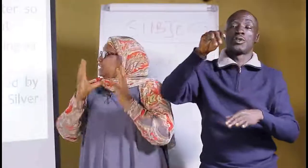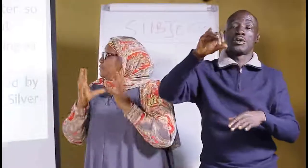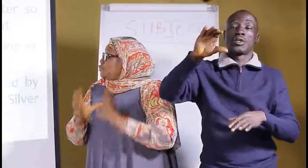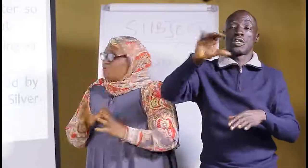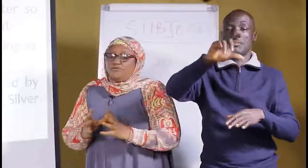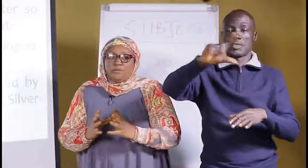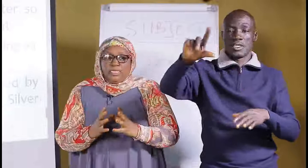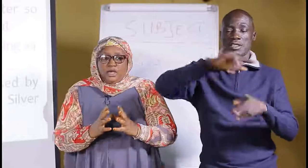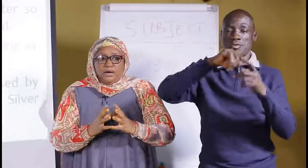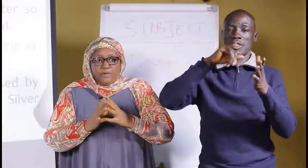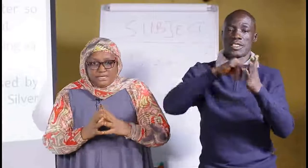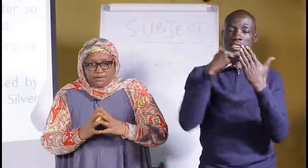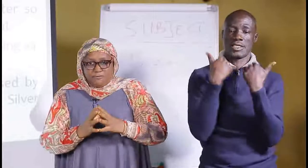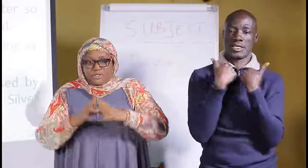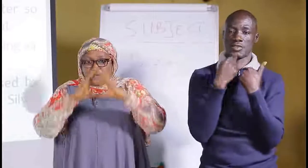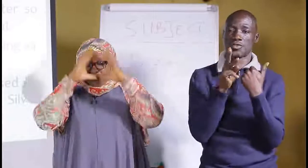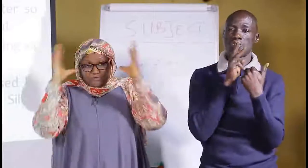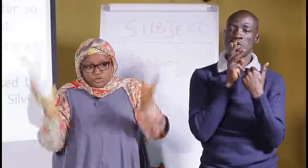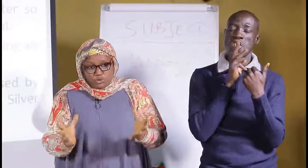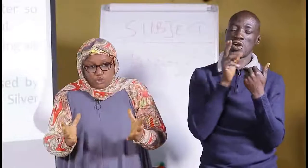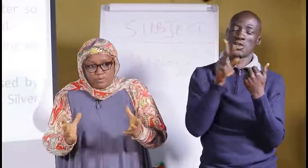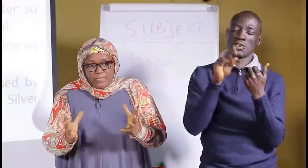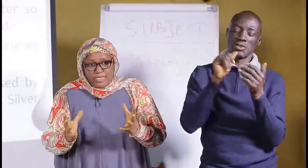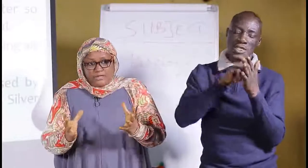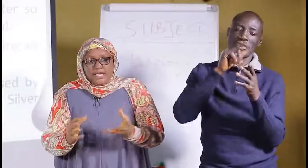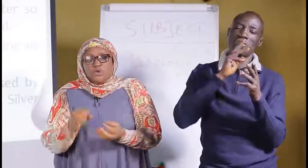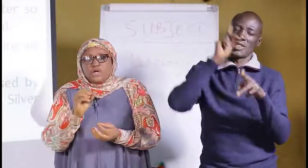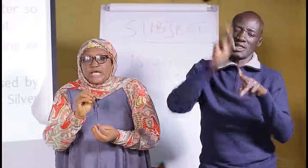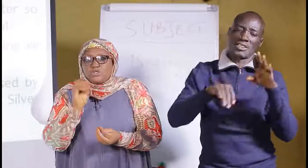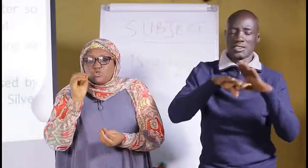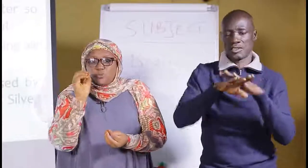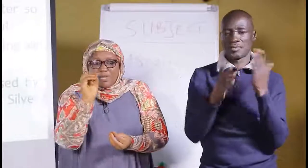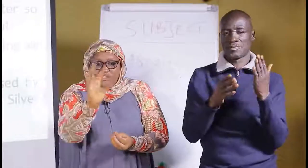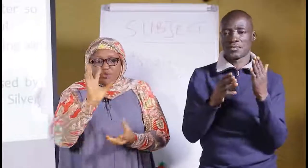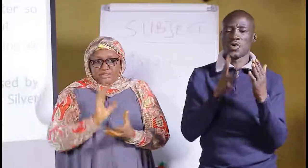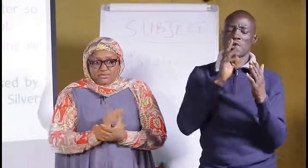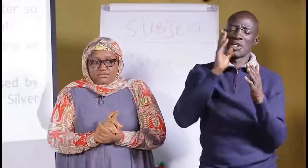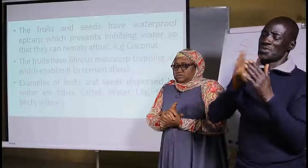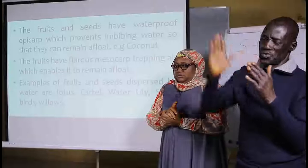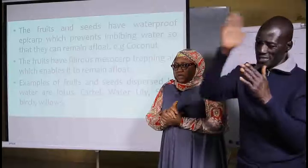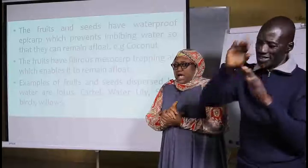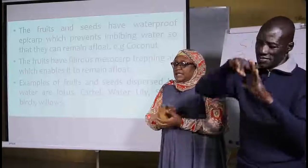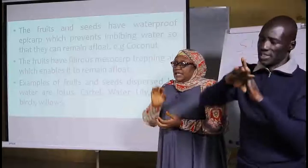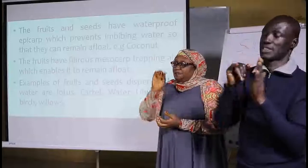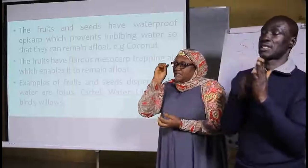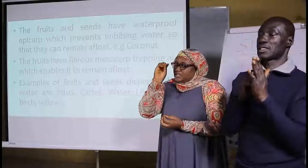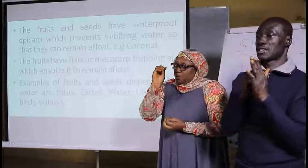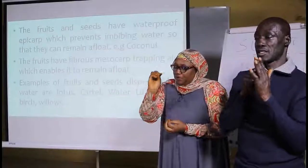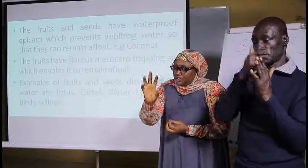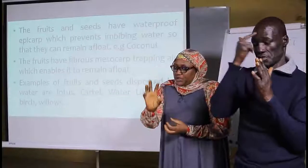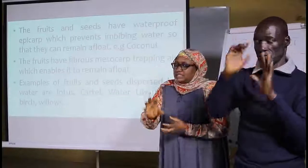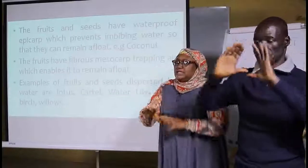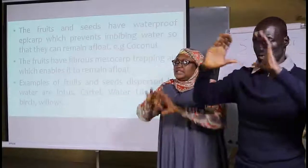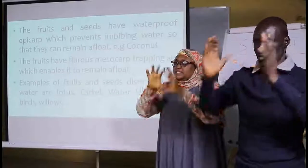have waterproof body, waterproof structure, then water does not penetrate. And if it does